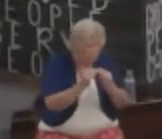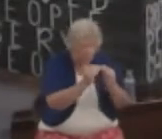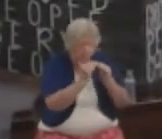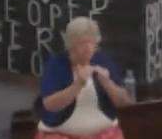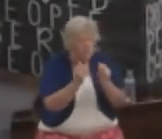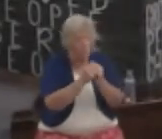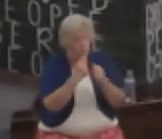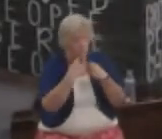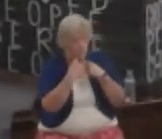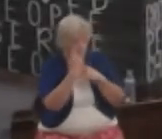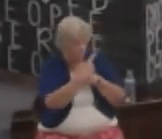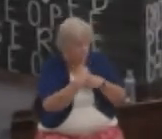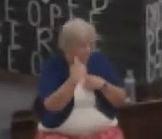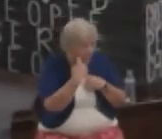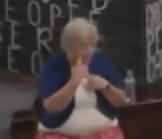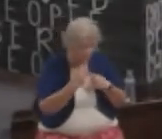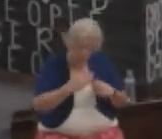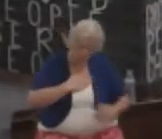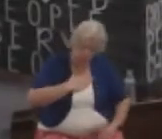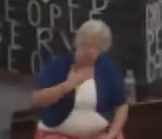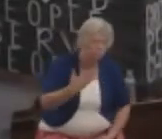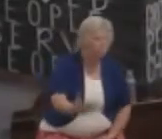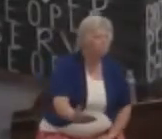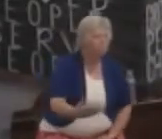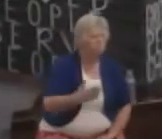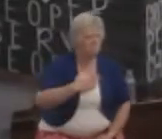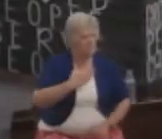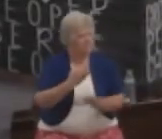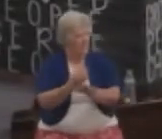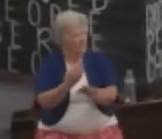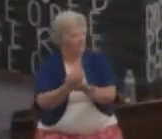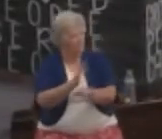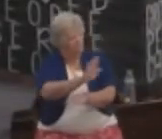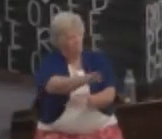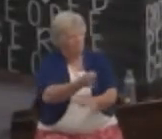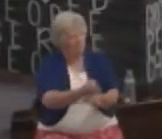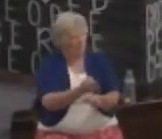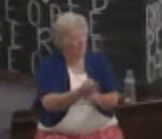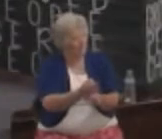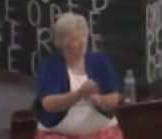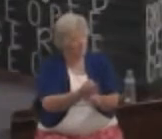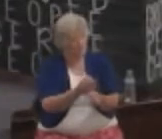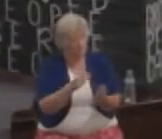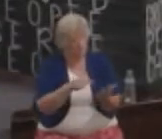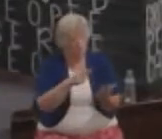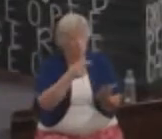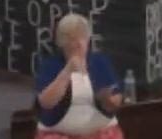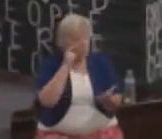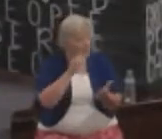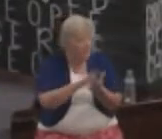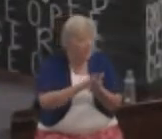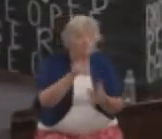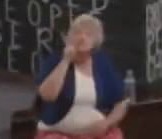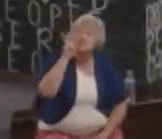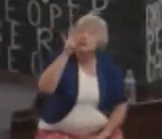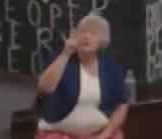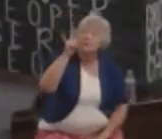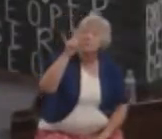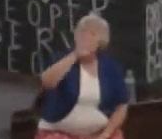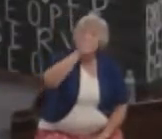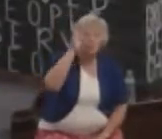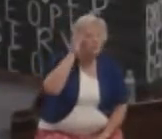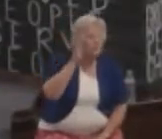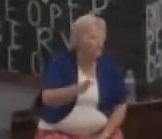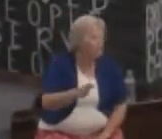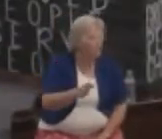with your mouth that you profess your faith and are saved. As Scripture says, anyone who believes in him will never be put